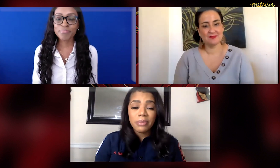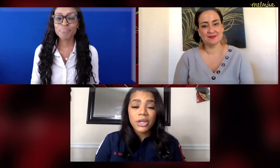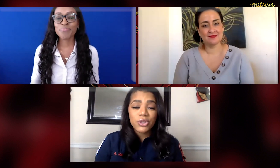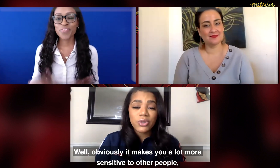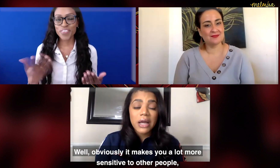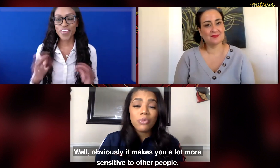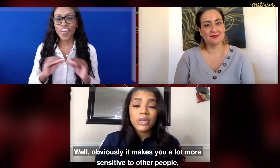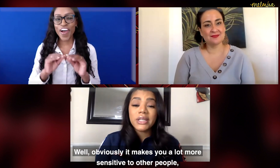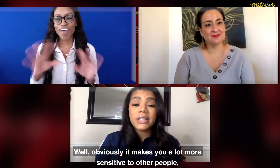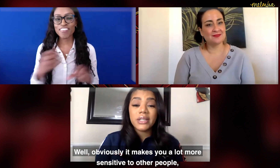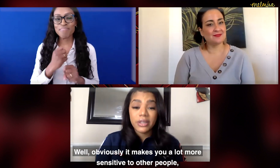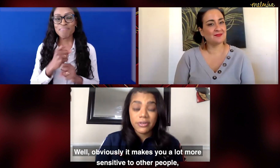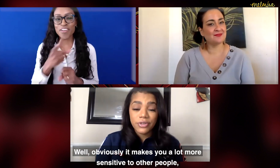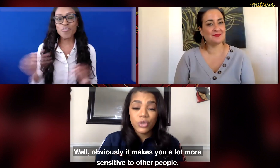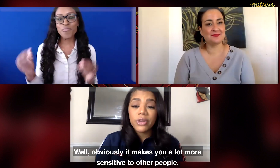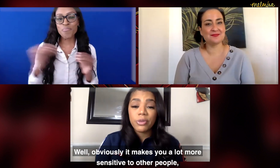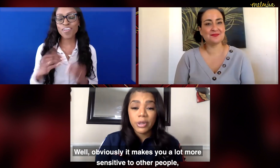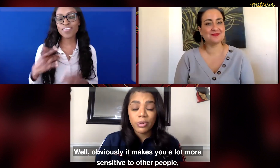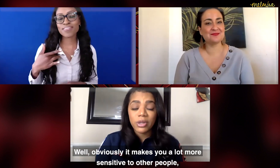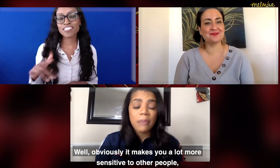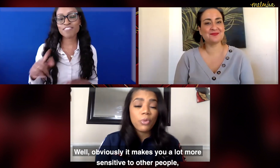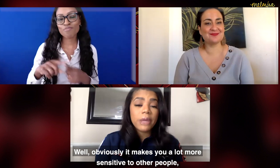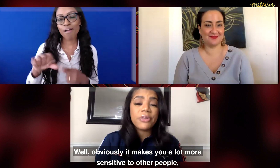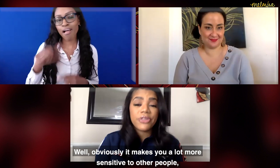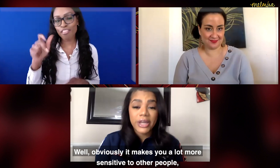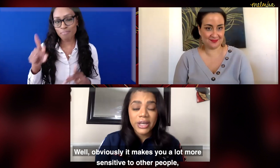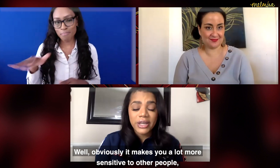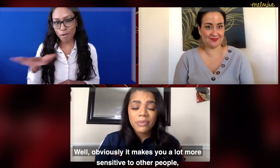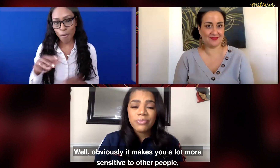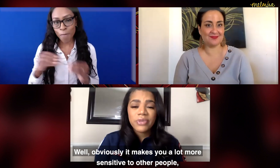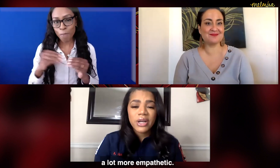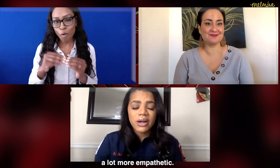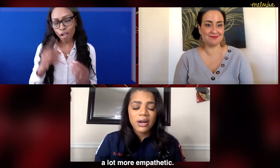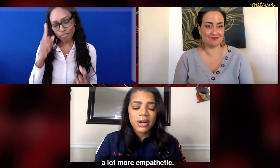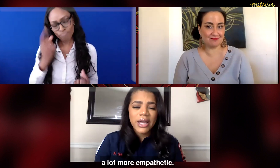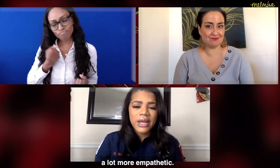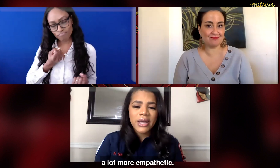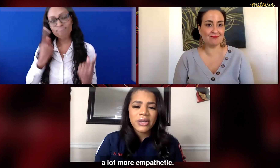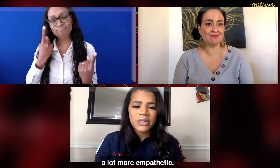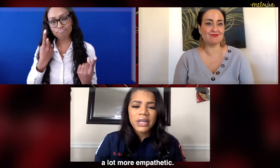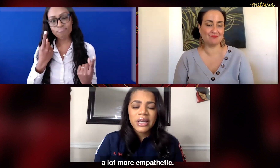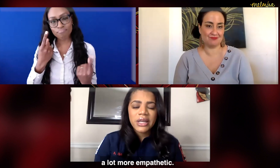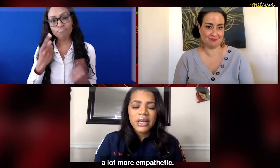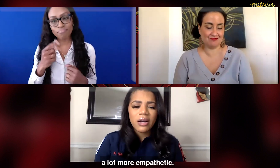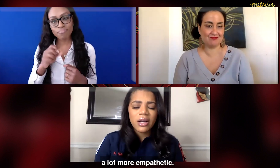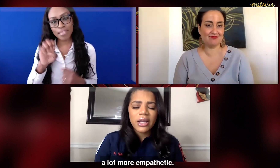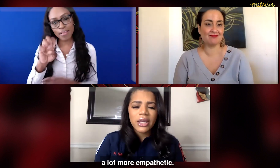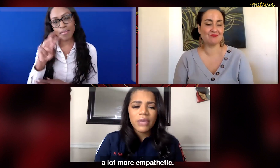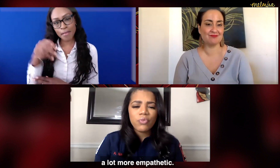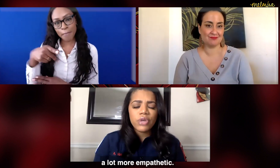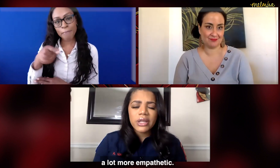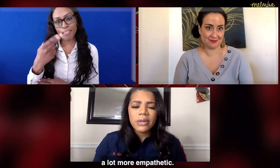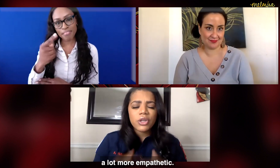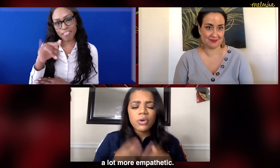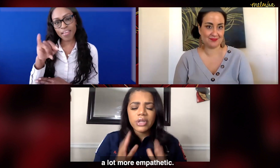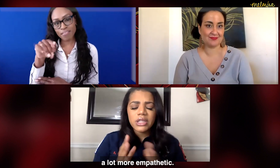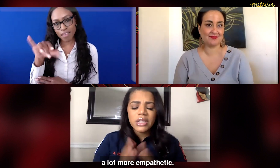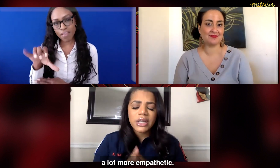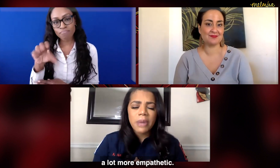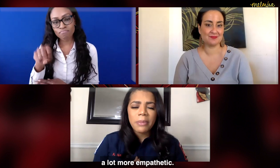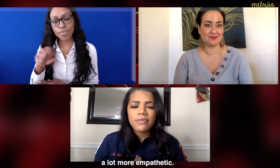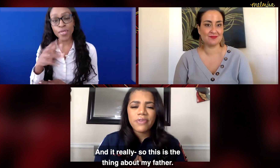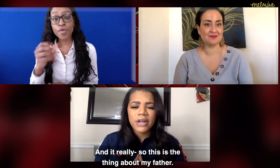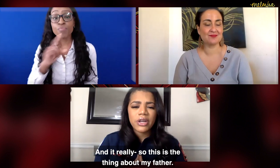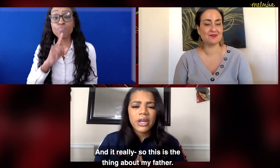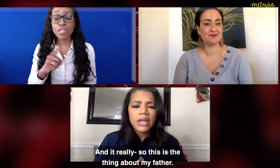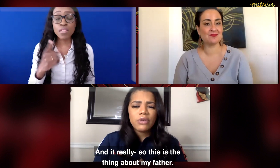obviously, it makes you a lot more sensitive to other people, a lot more empathetic. And it really, so this is the thing